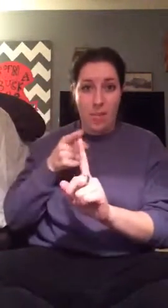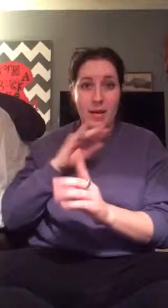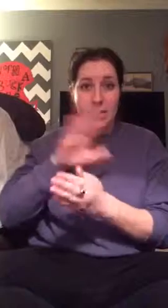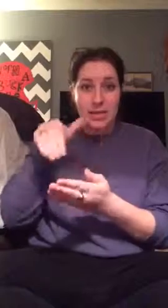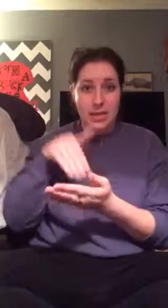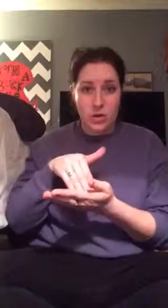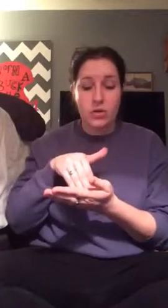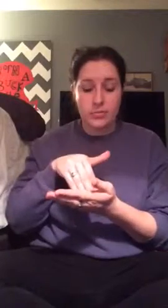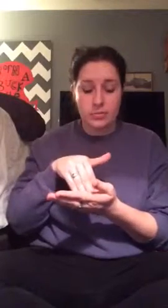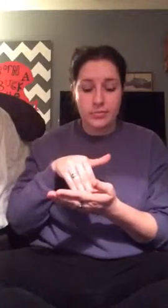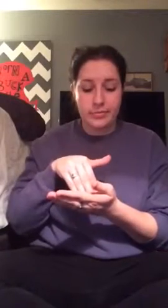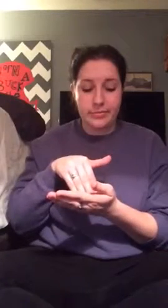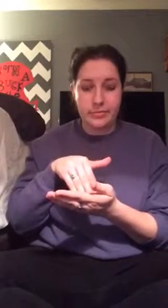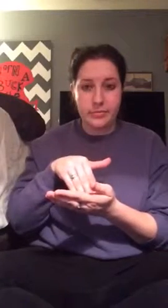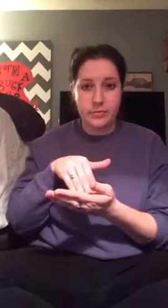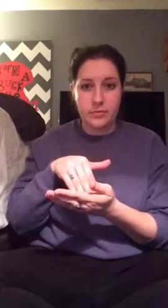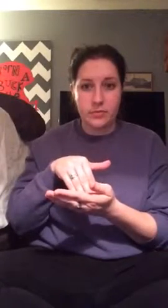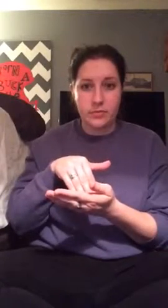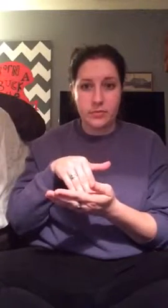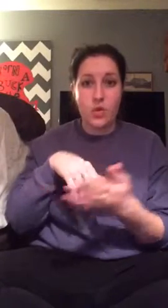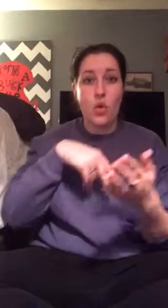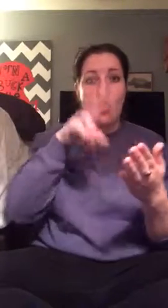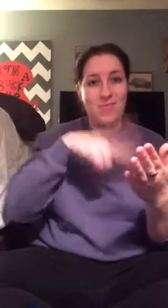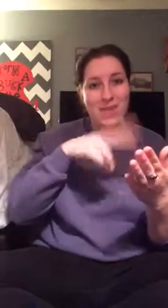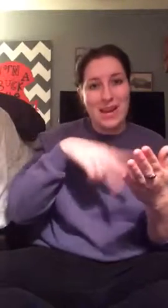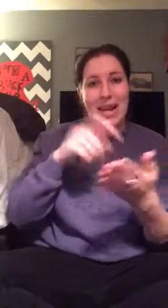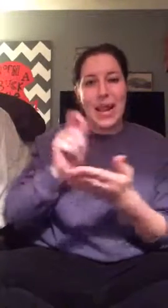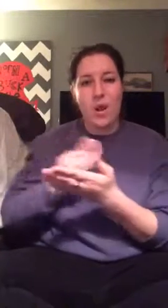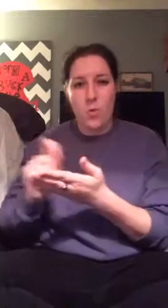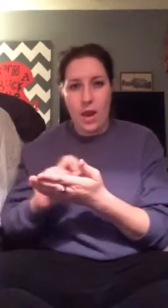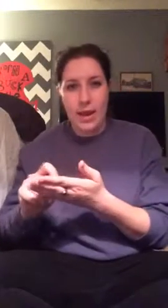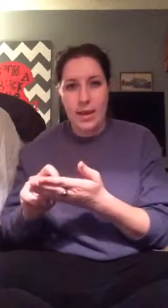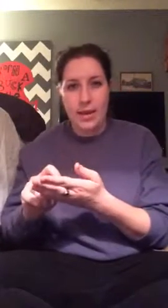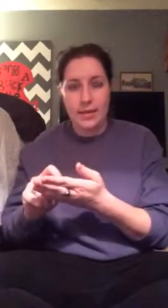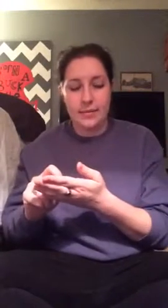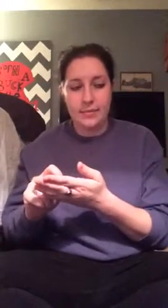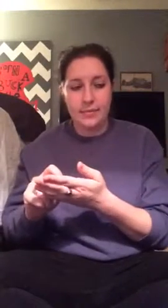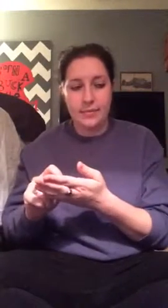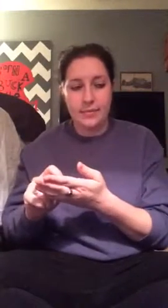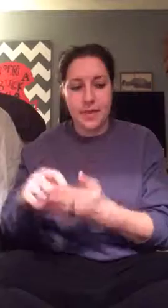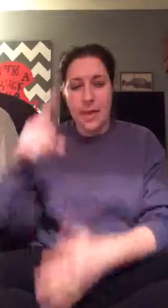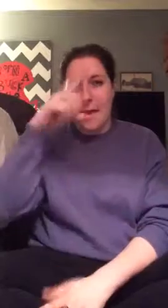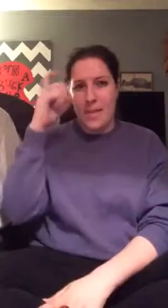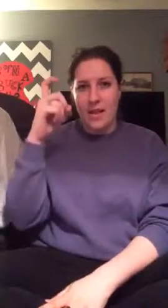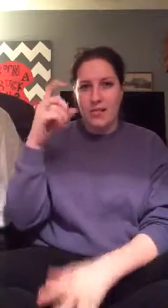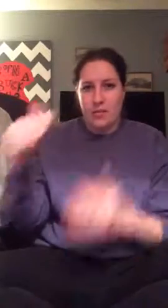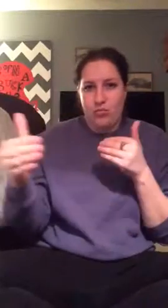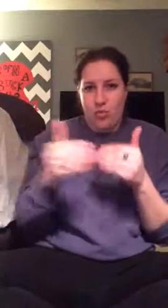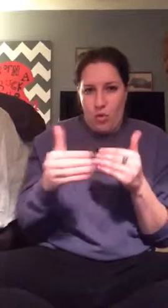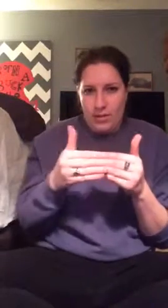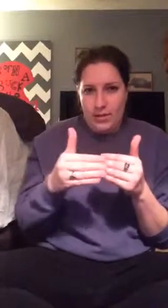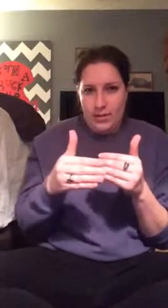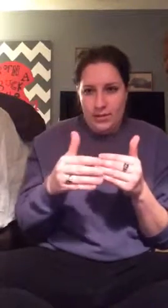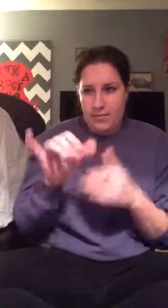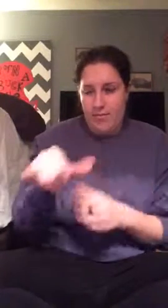formulating, reading and writing, because of its close proximity to the Wernicke's area, it plays a very important role. I'm so glad you asked